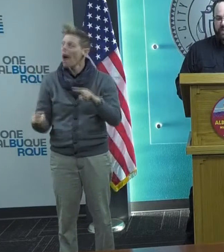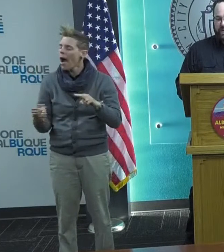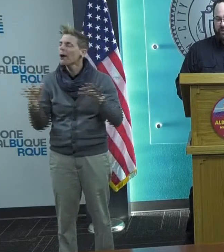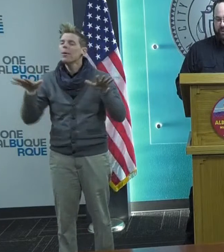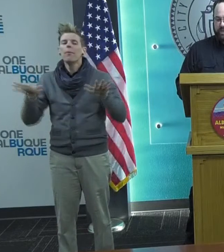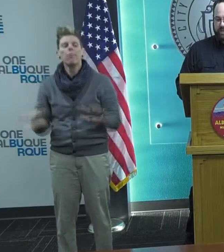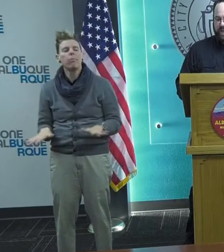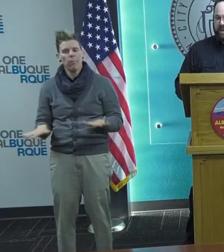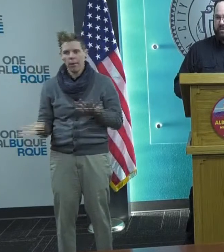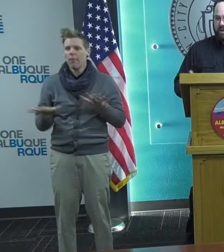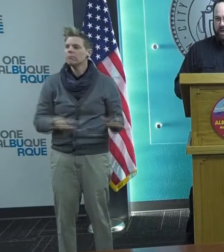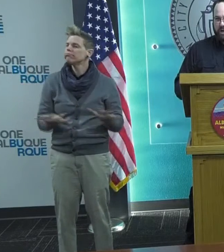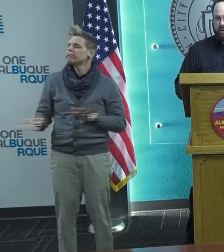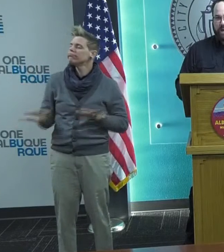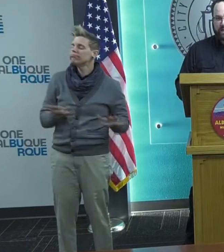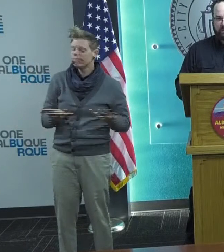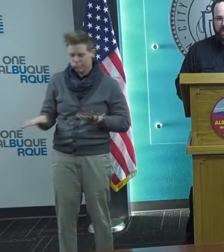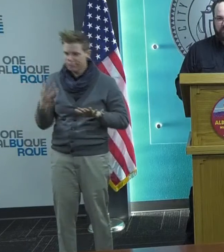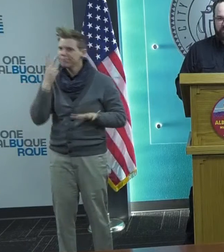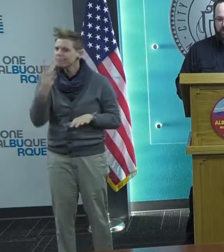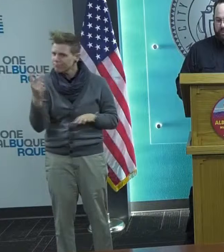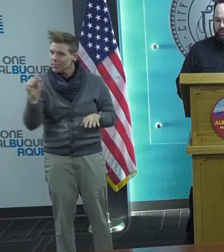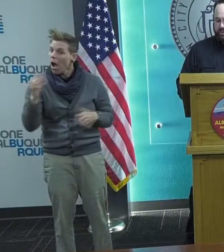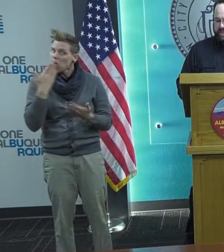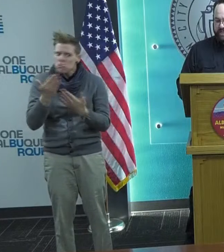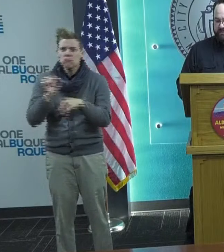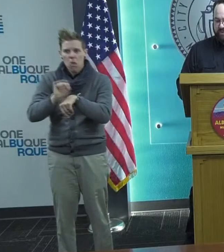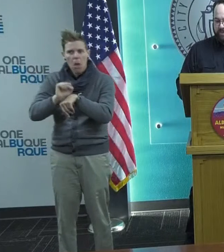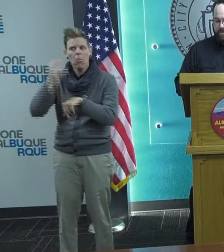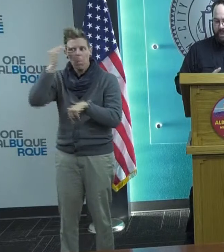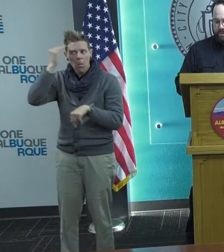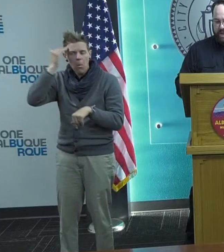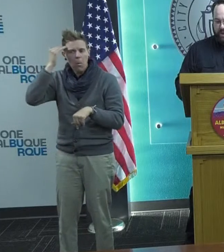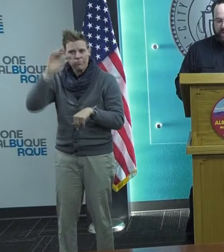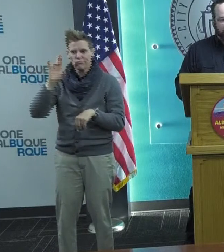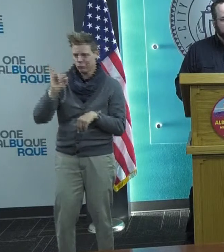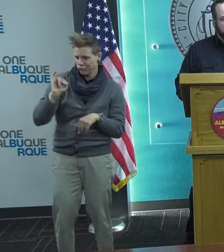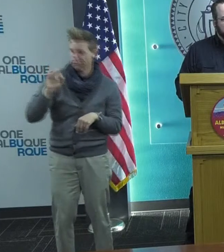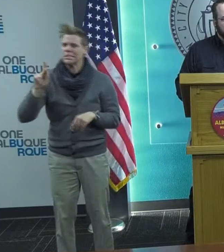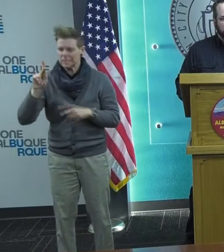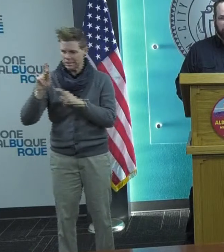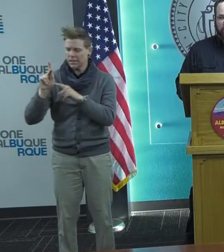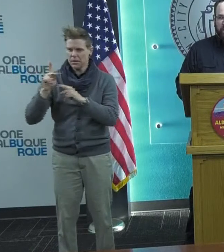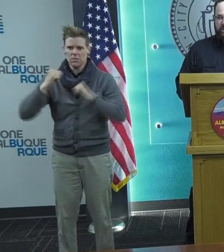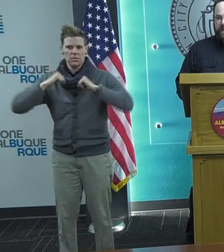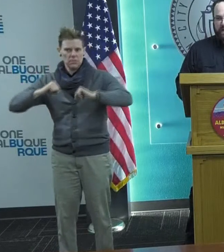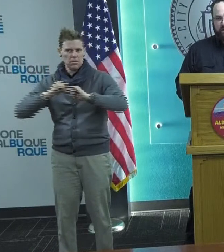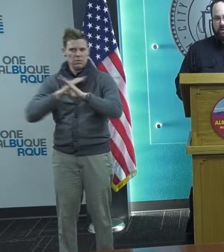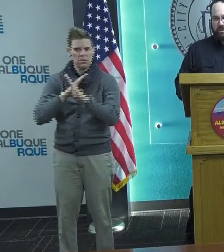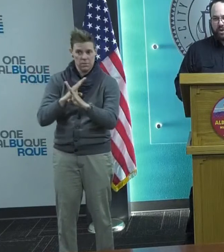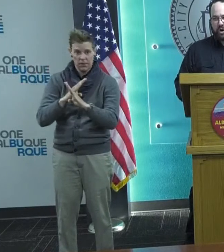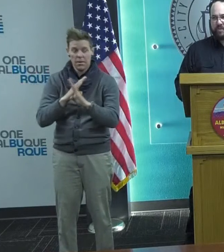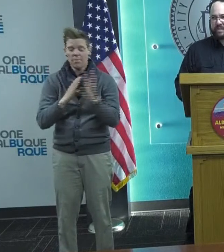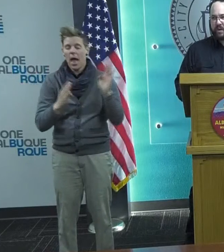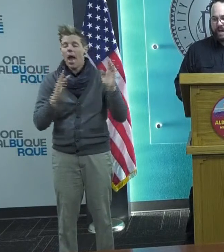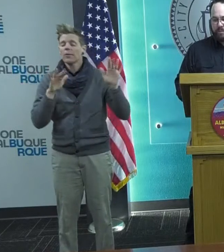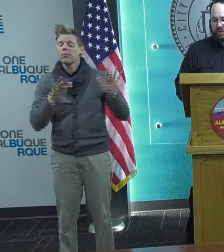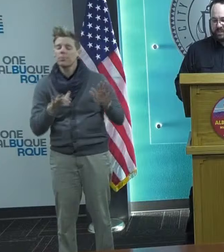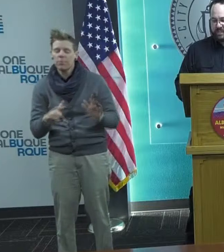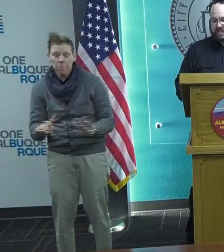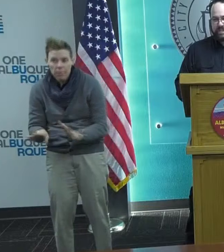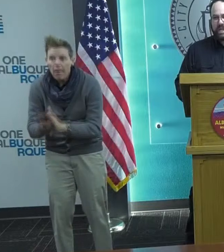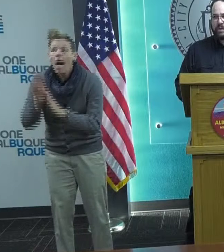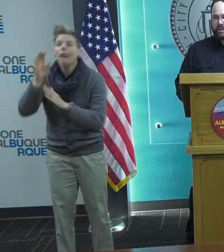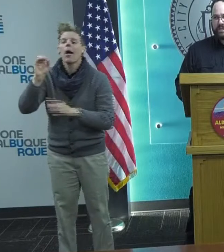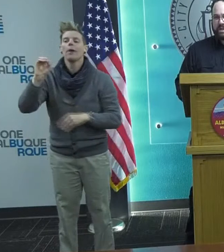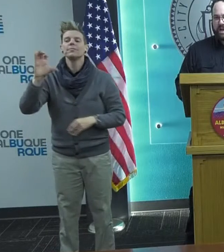of understanding the risk and going back to the behaviors that were most protective. But now getting into October, that curve is going